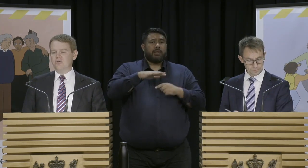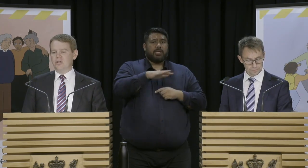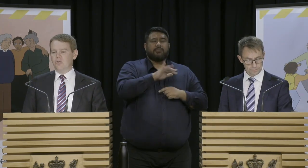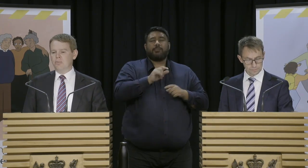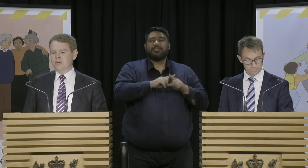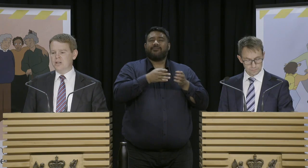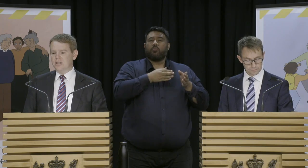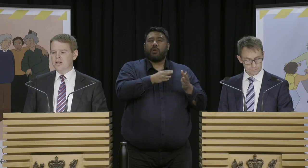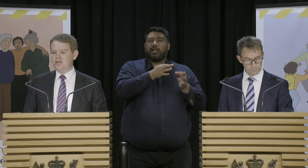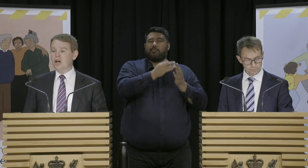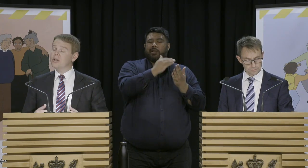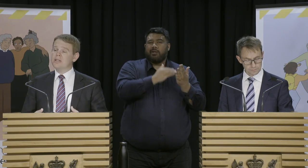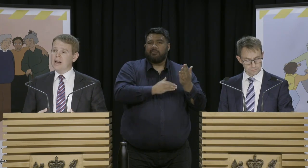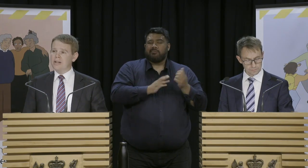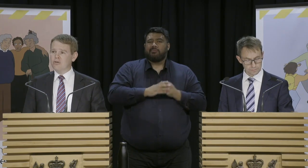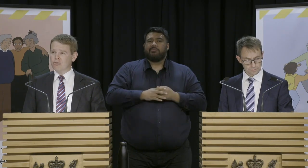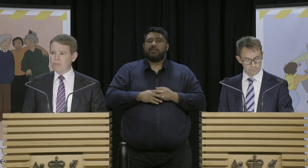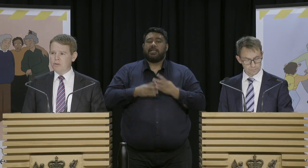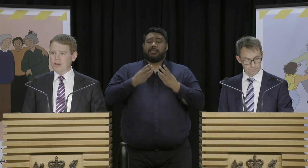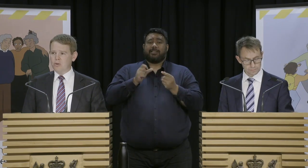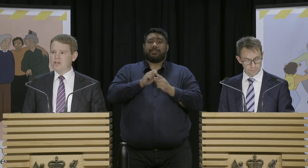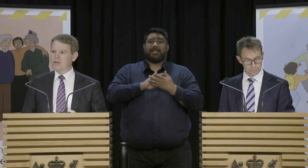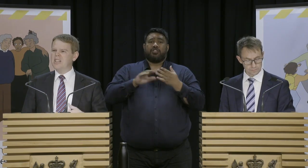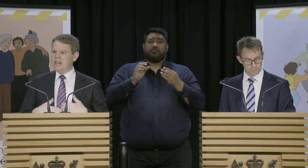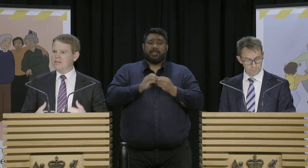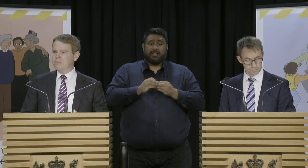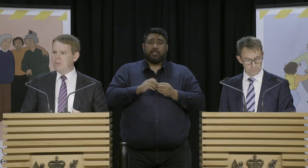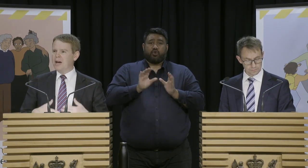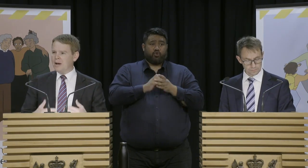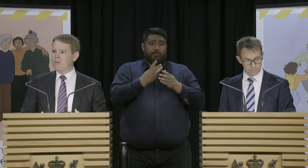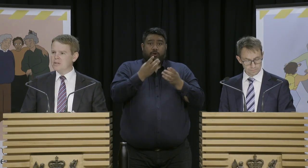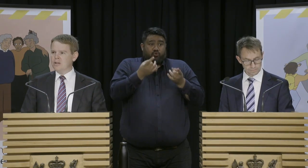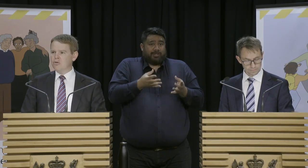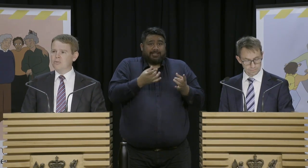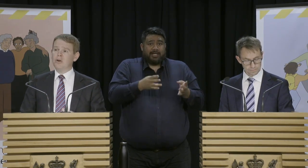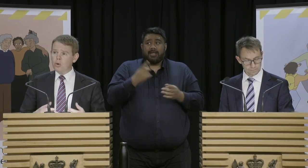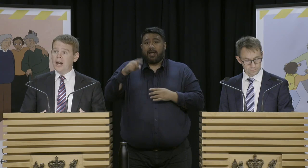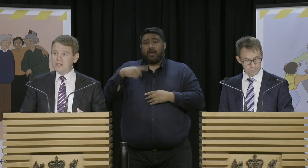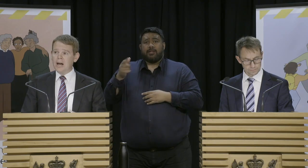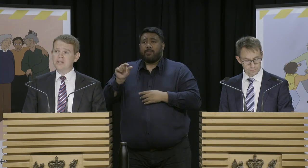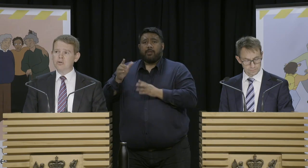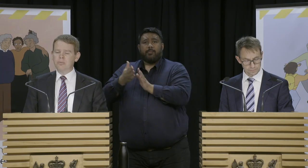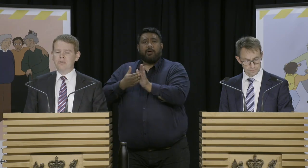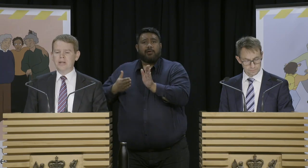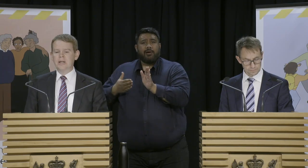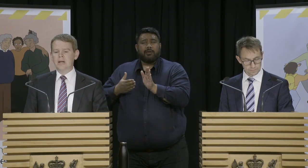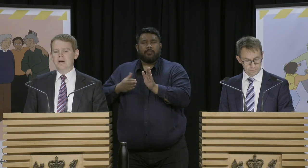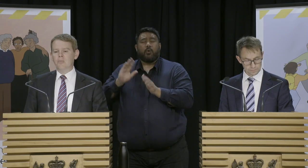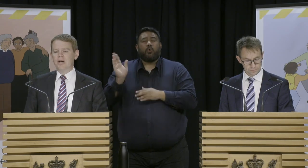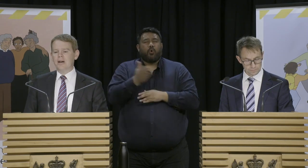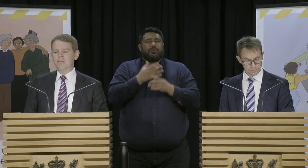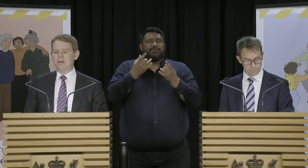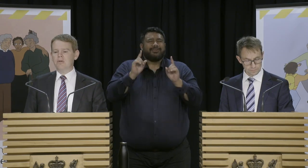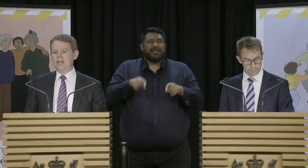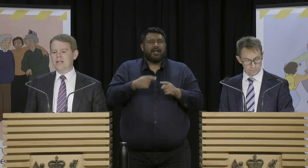those district health boards that are slower to start Group 3 or slower to get bigger numbers in Group 3, all have started Group 3.